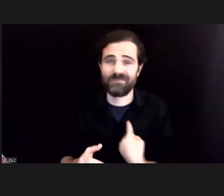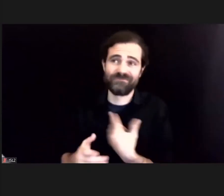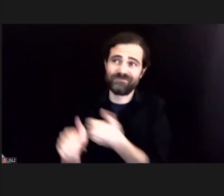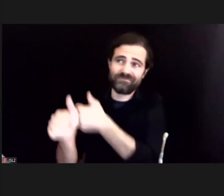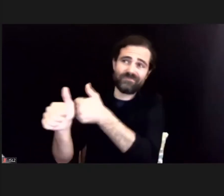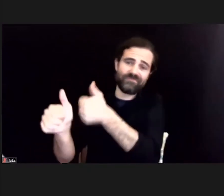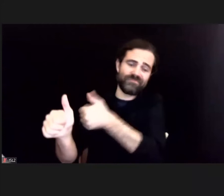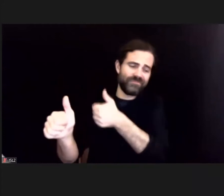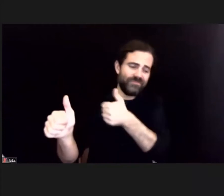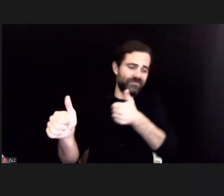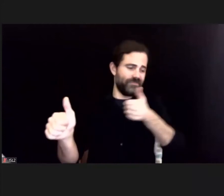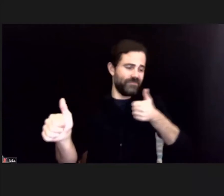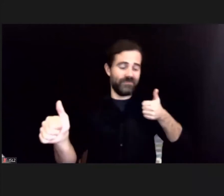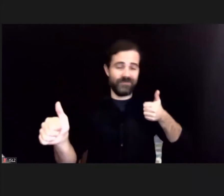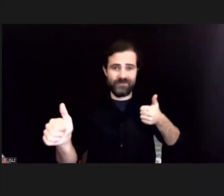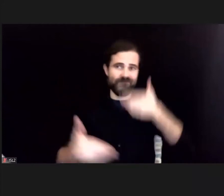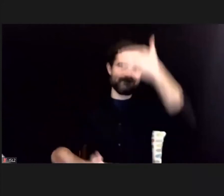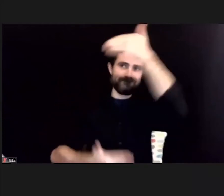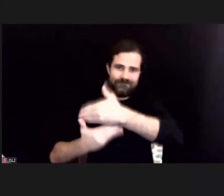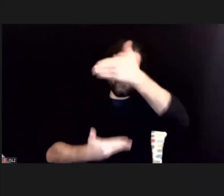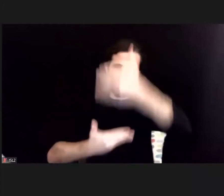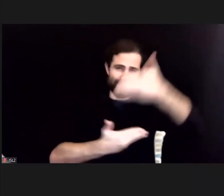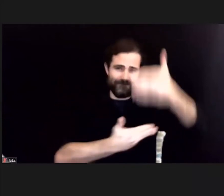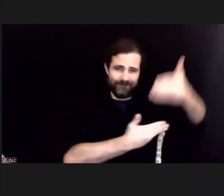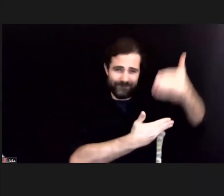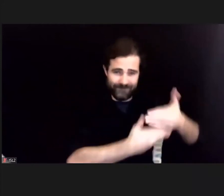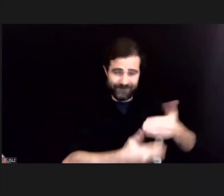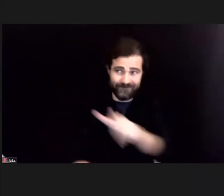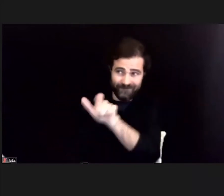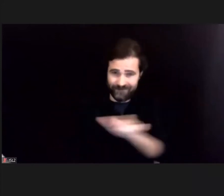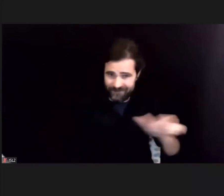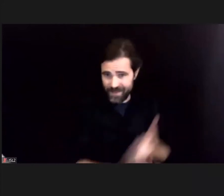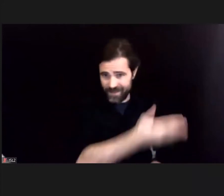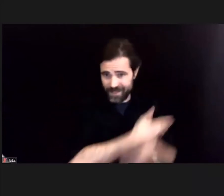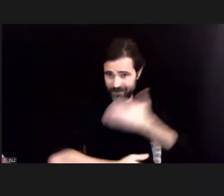us, for persons with disabilities. And I believe that our role in the project is